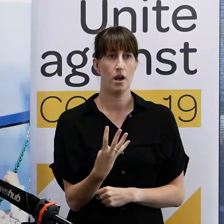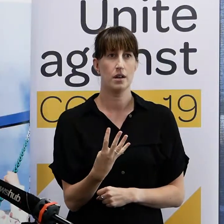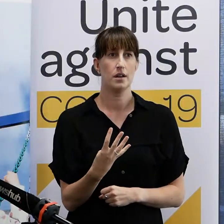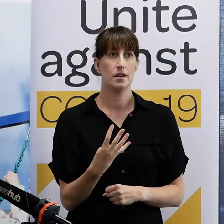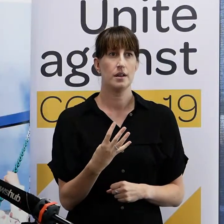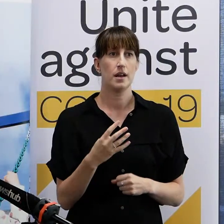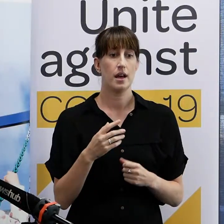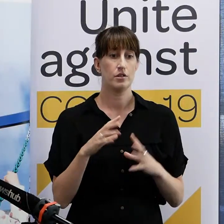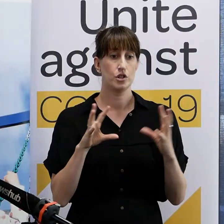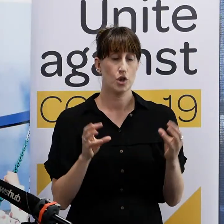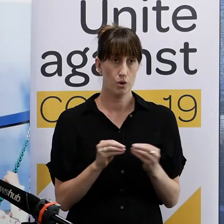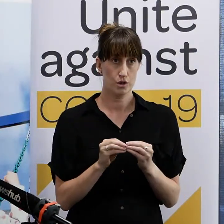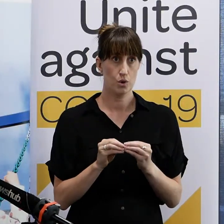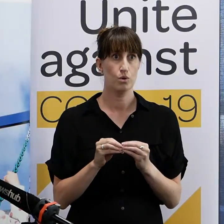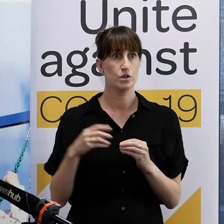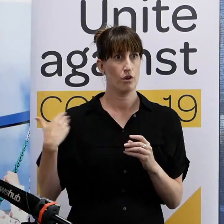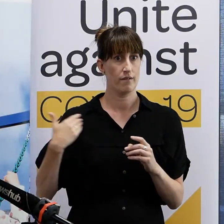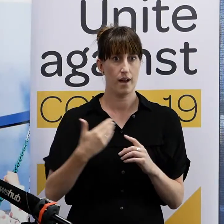2,123.